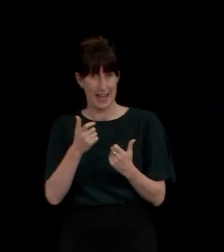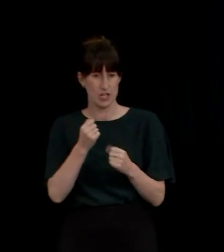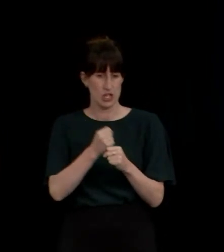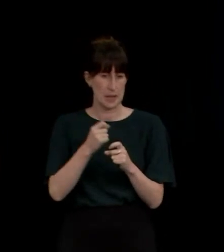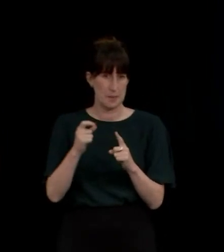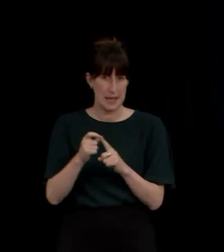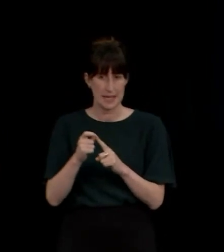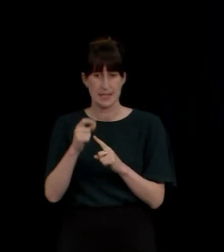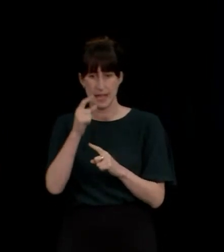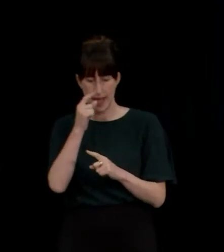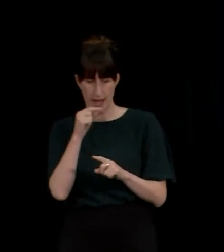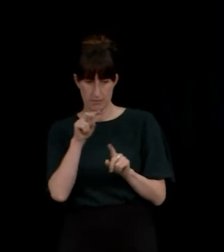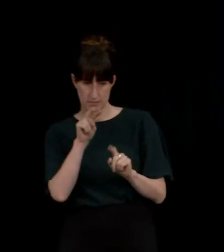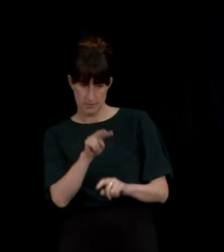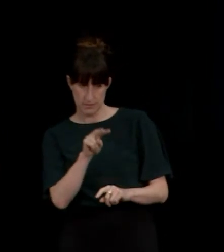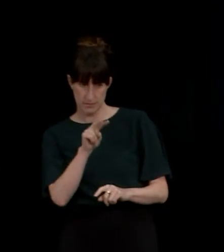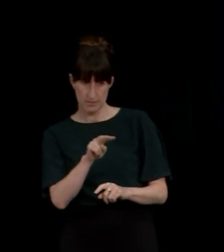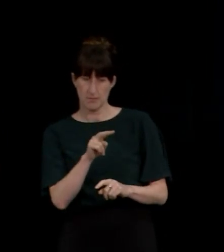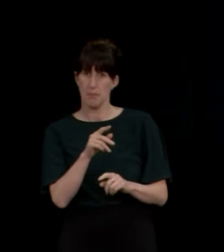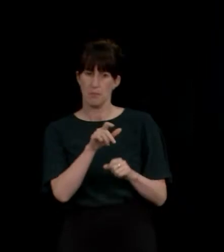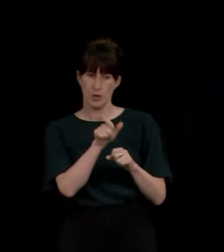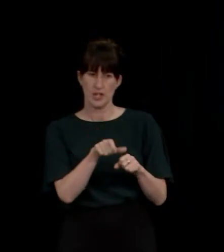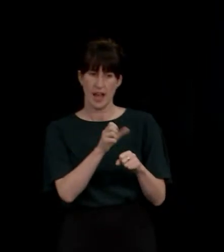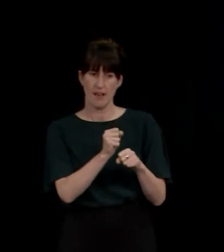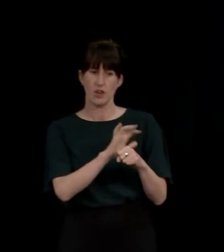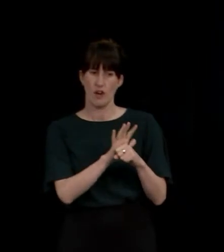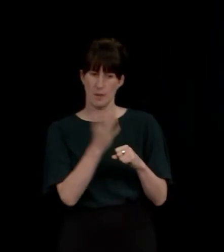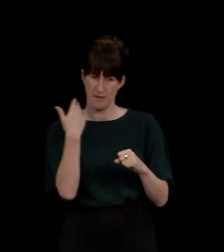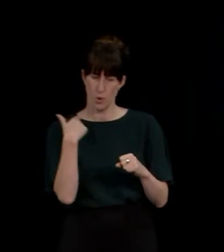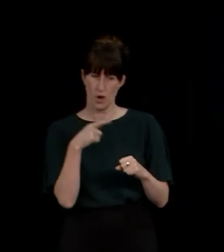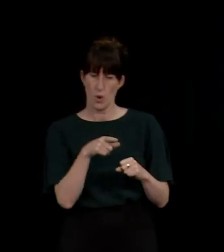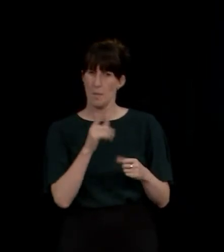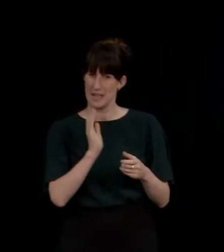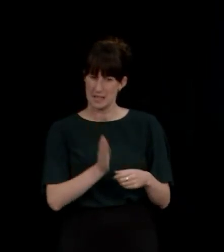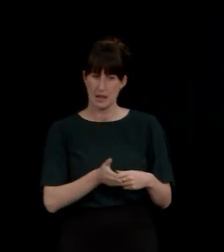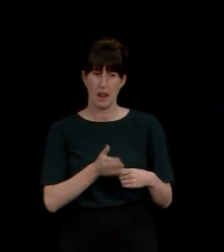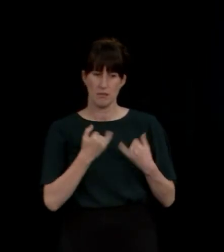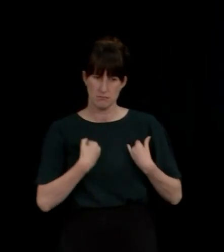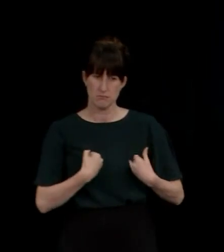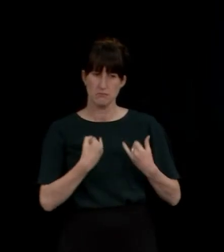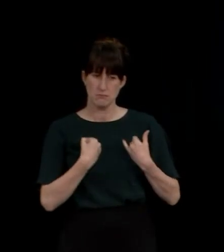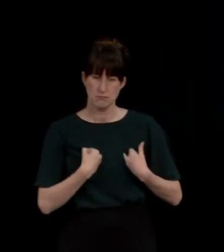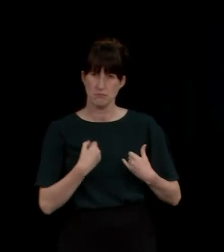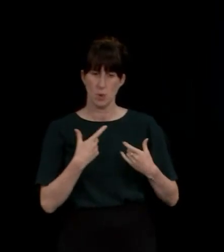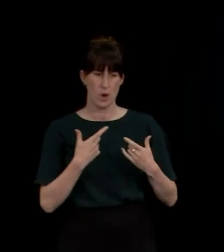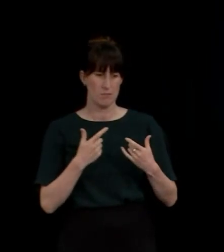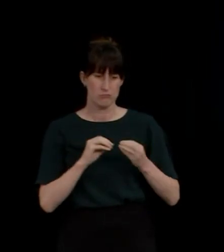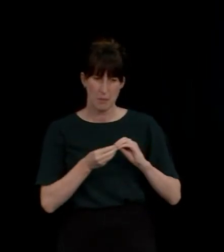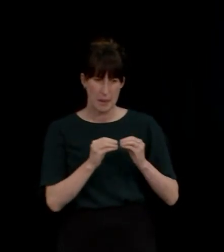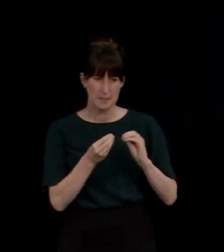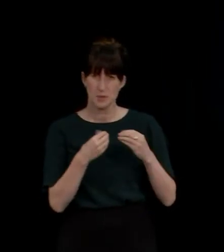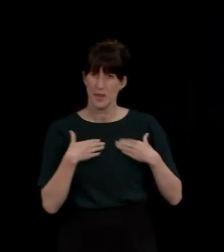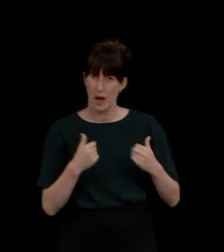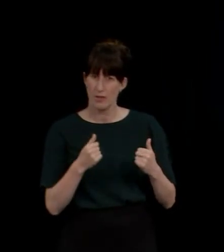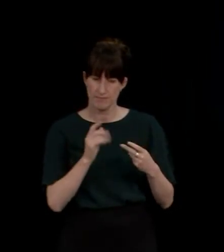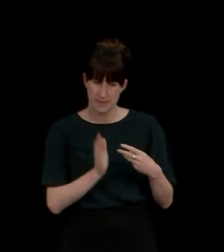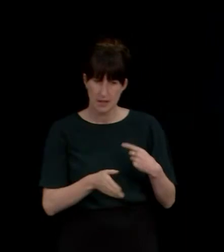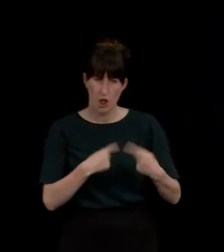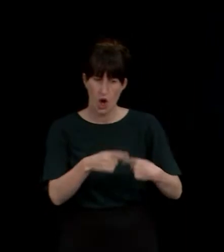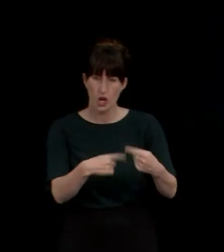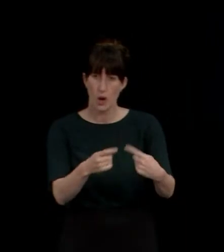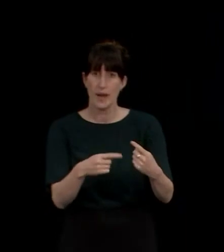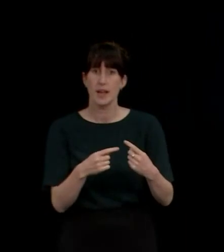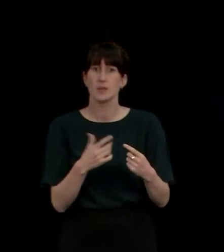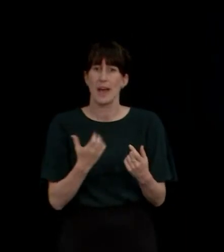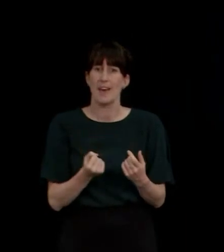diagnose and support people with long COVID symptoms. And I was reading an article about this over the weekend that actually there are sort of 3